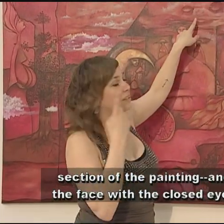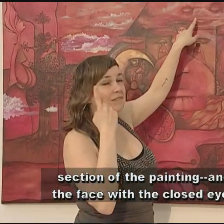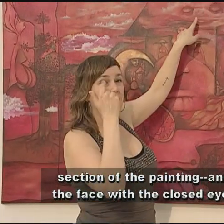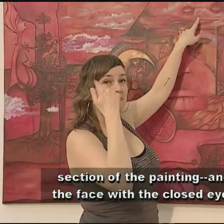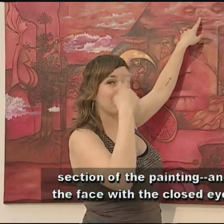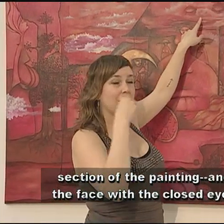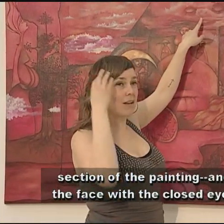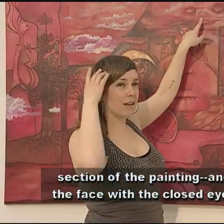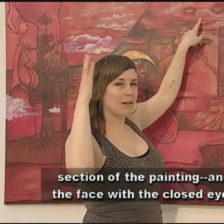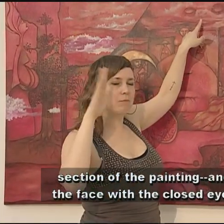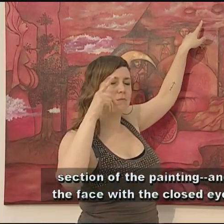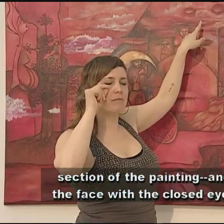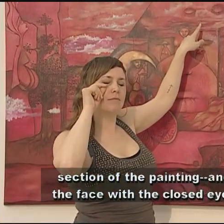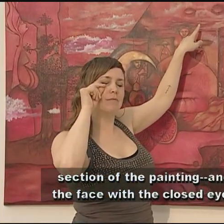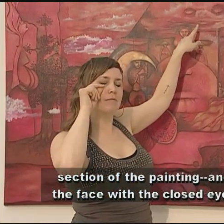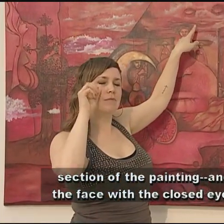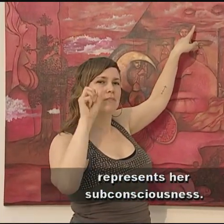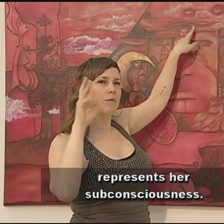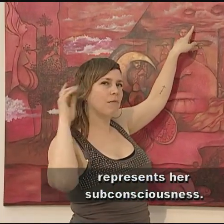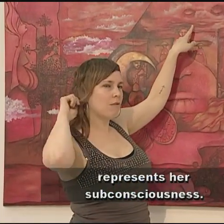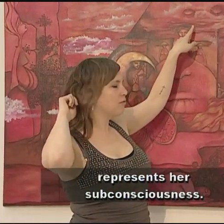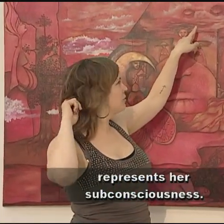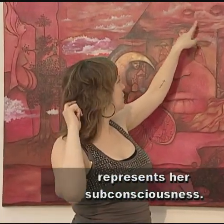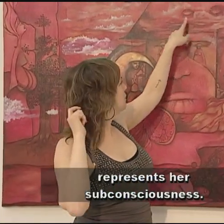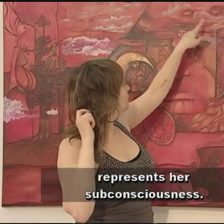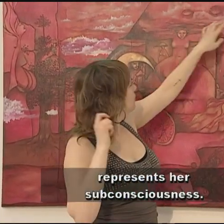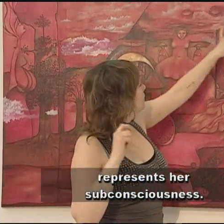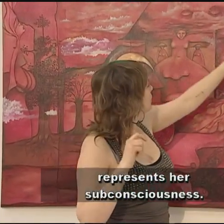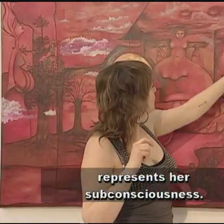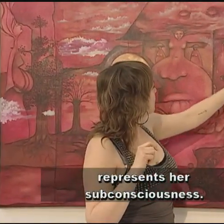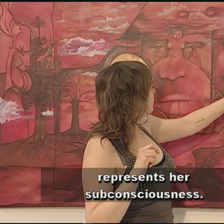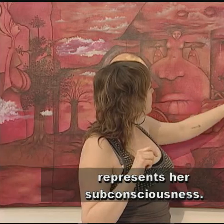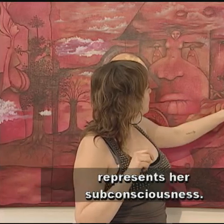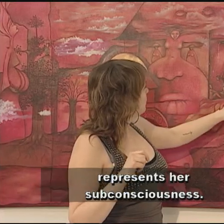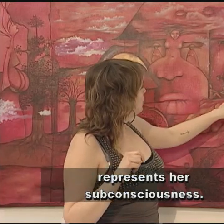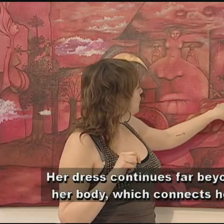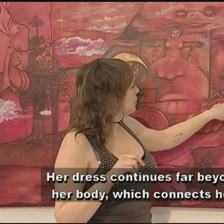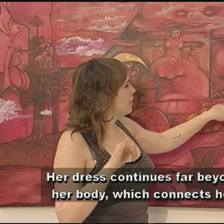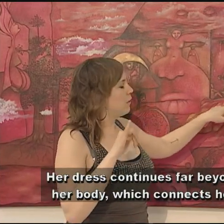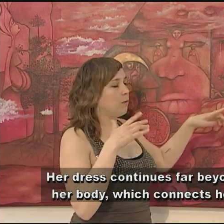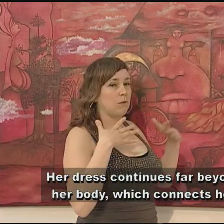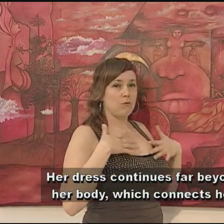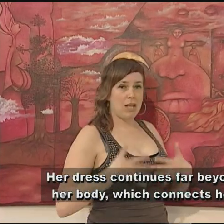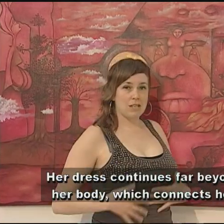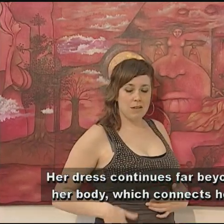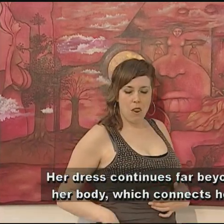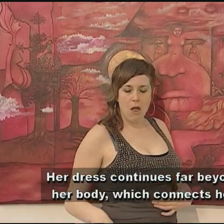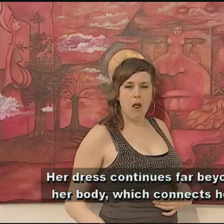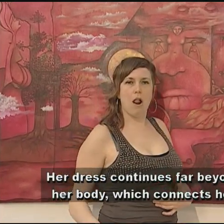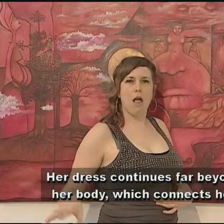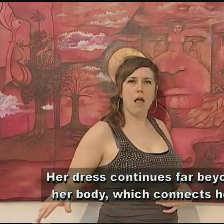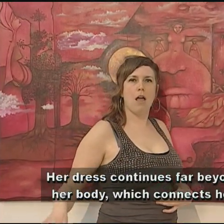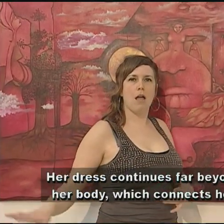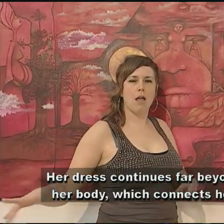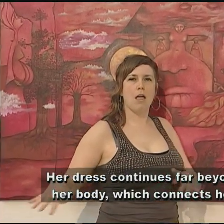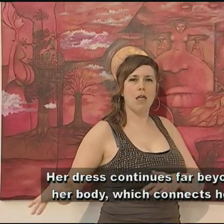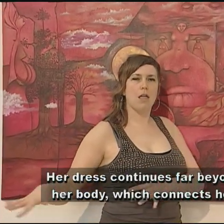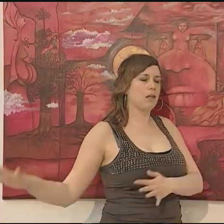of the painting, and the face with the closed eyes represents her subconsciousness. Her dress continues far beyond her body,